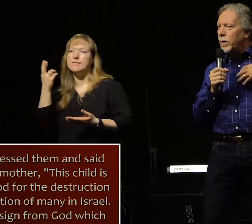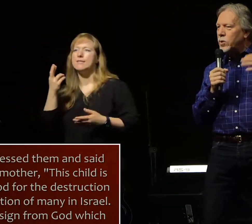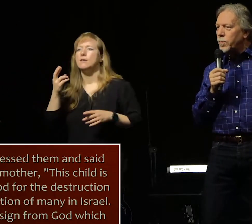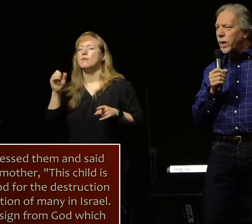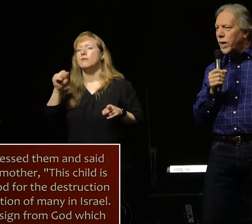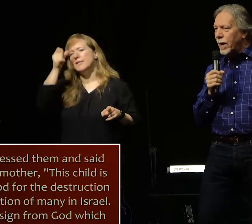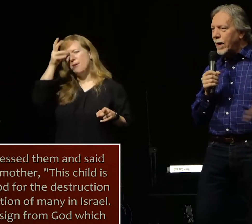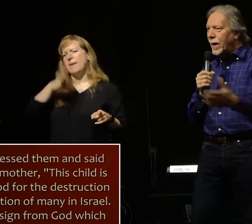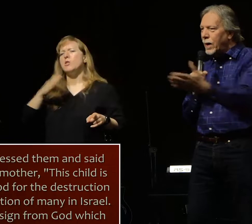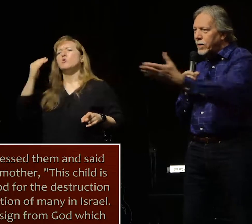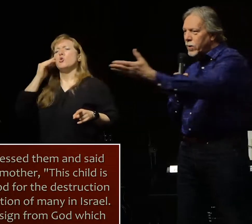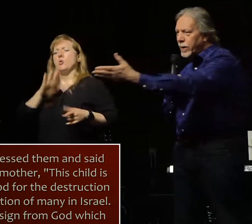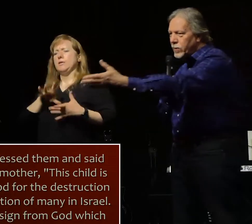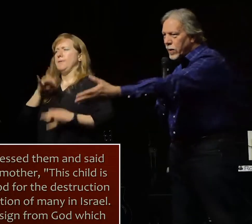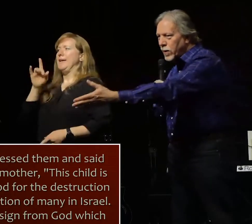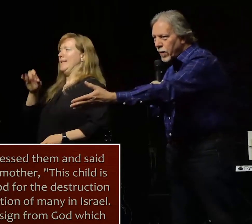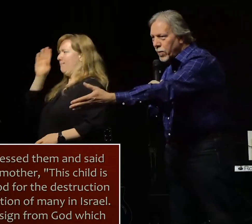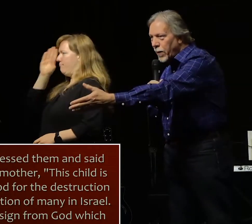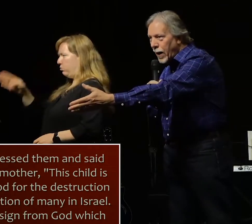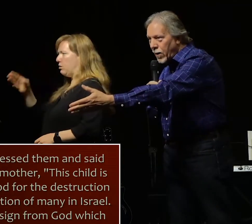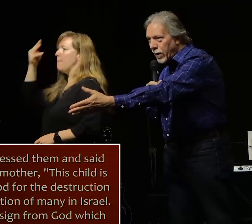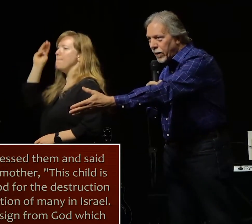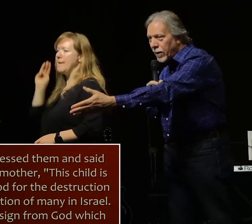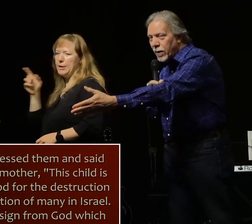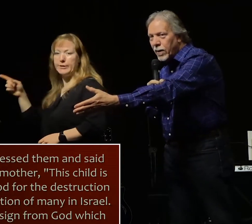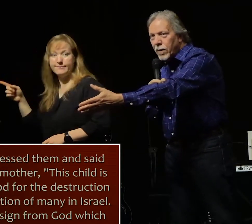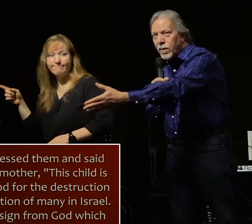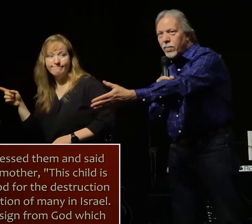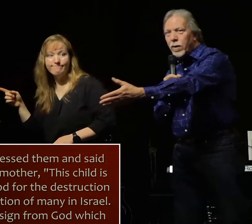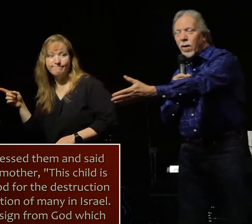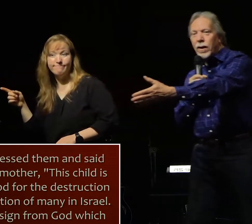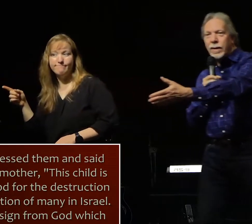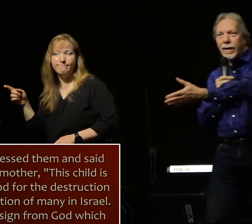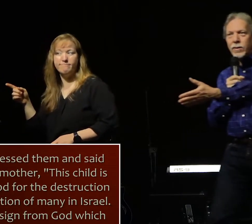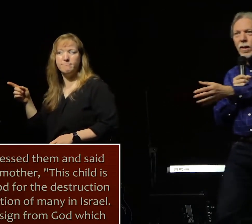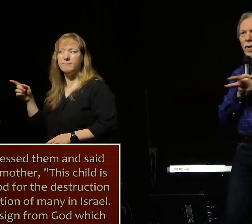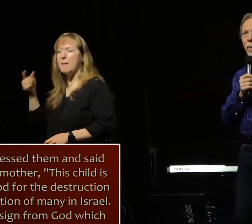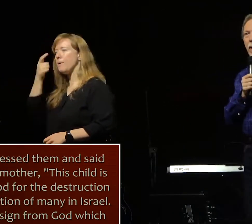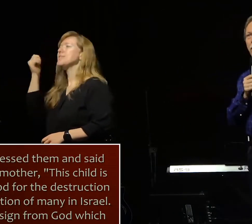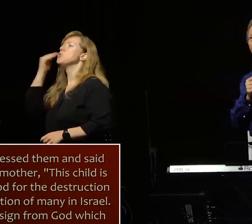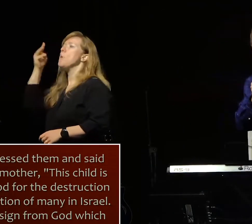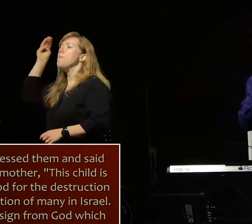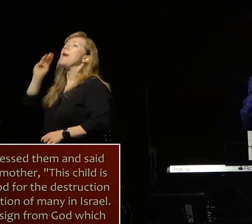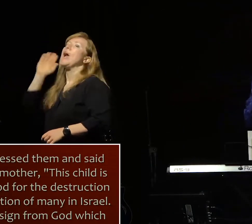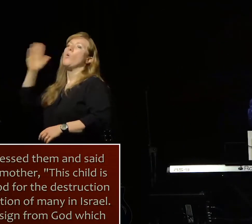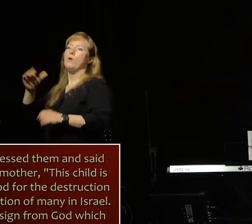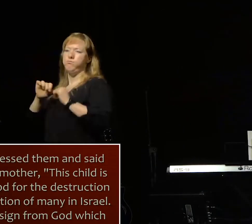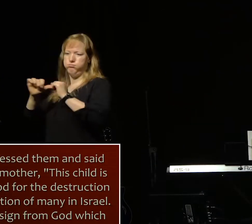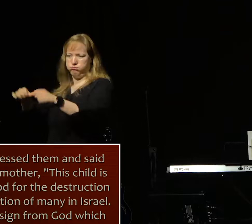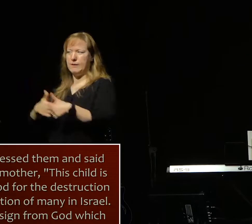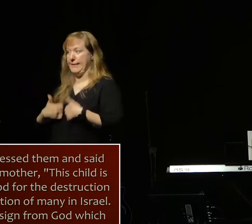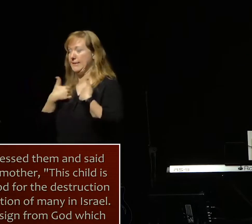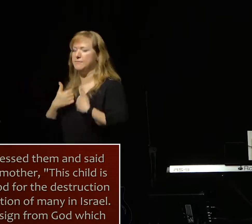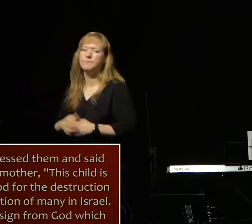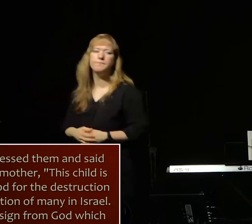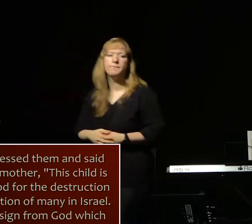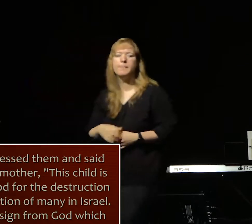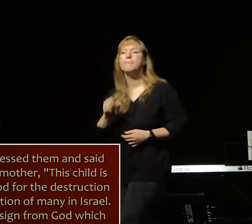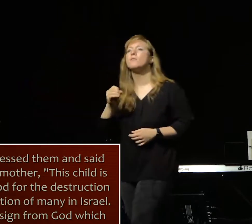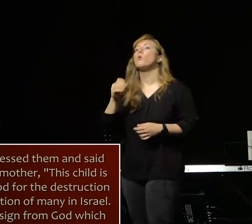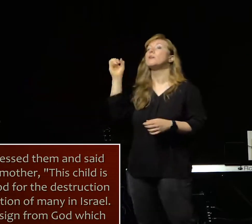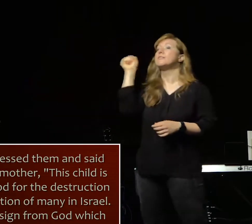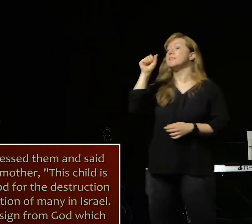knew in his spirit that he needed to address Mary regarding this. But he blessed them, and then he said to Mary,